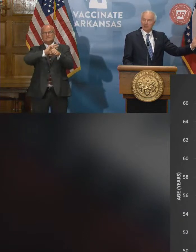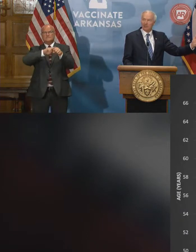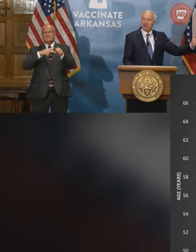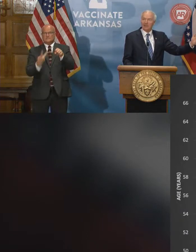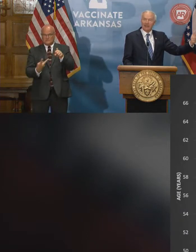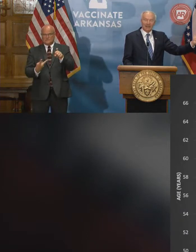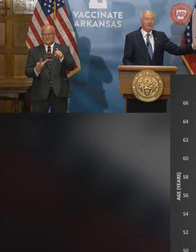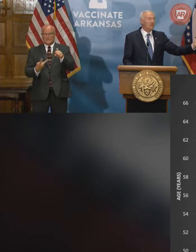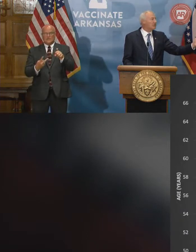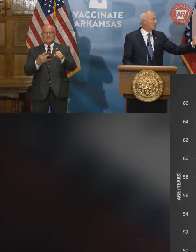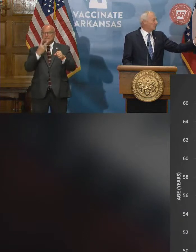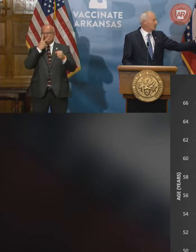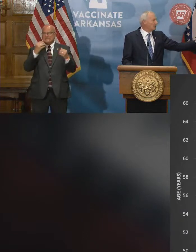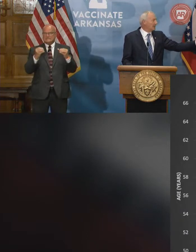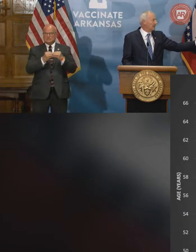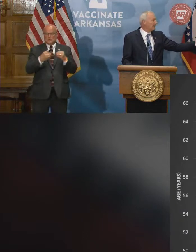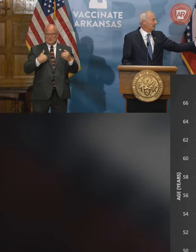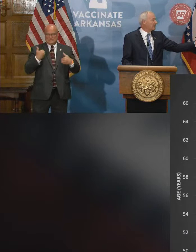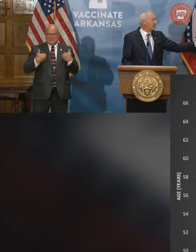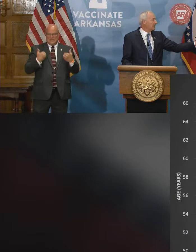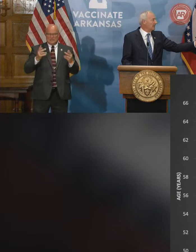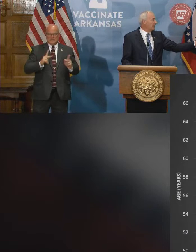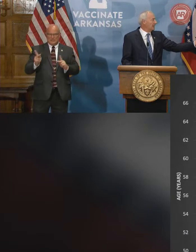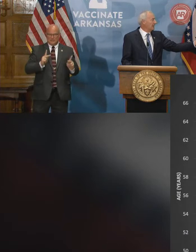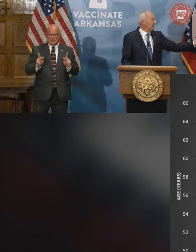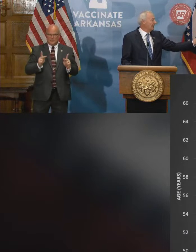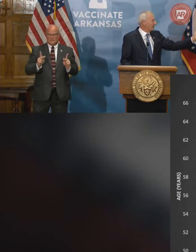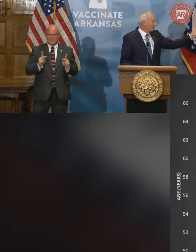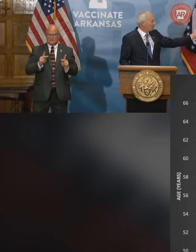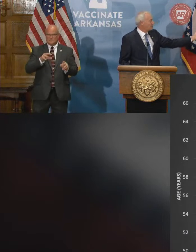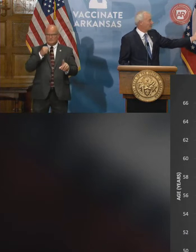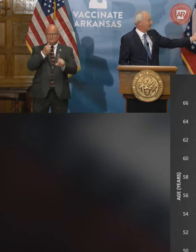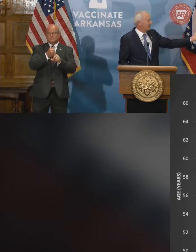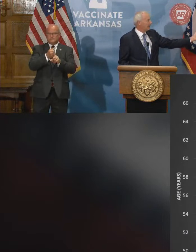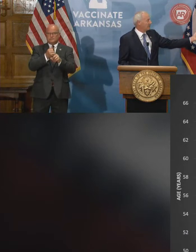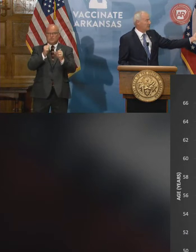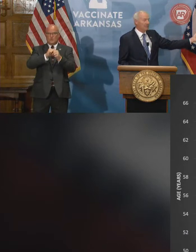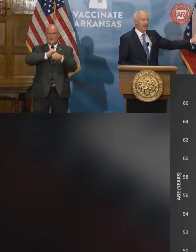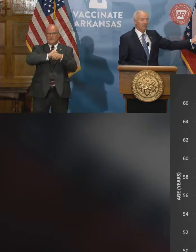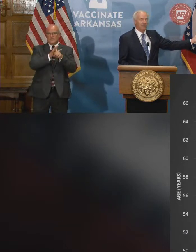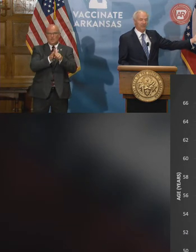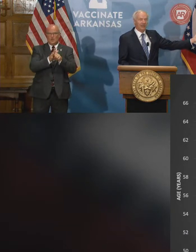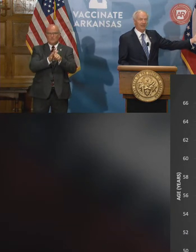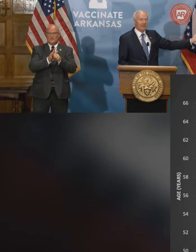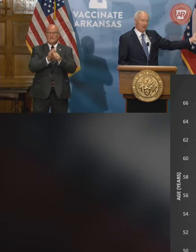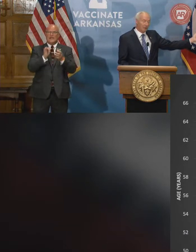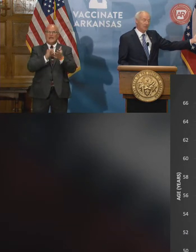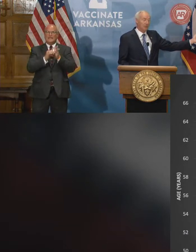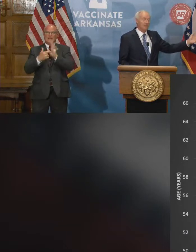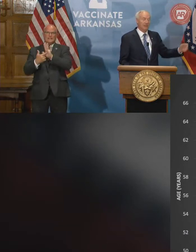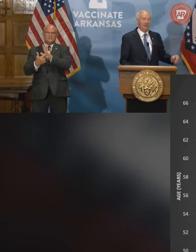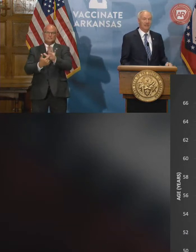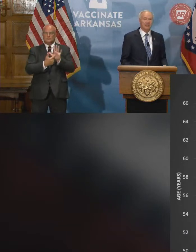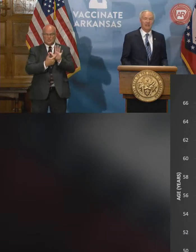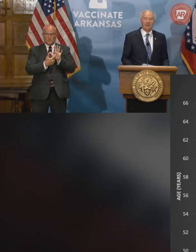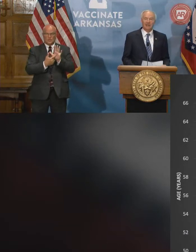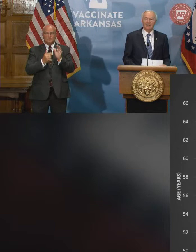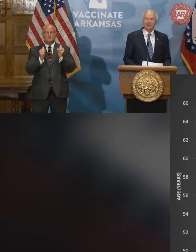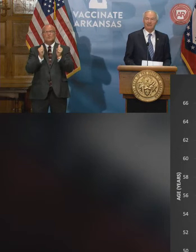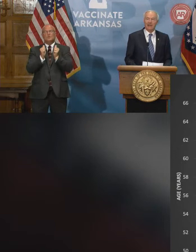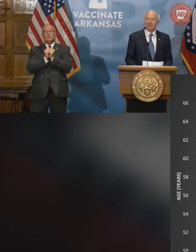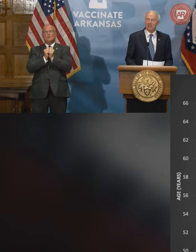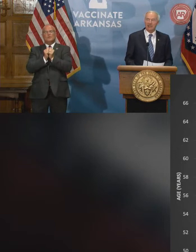in the younger ages, groups like this. And of course, that somehow reflects, it also